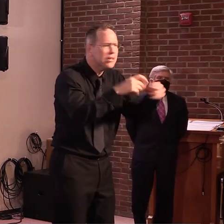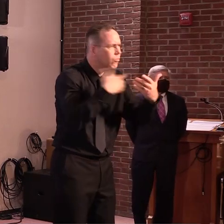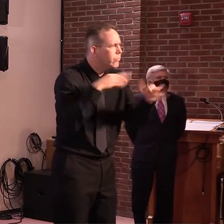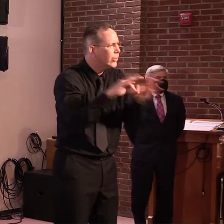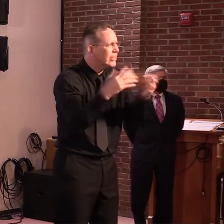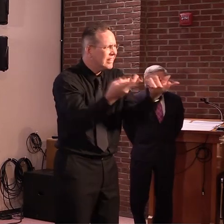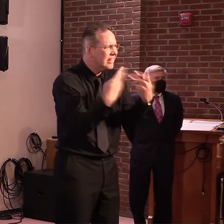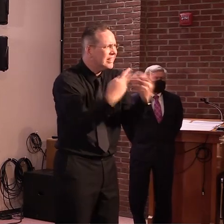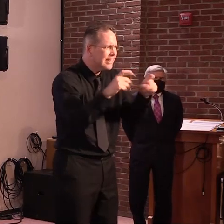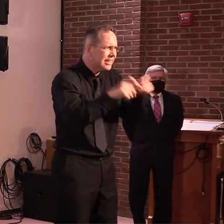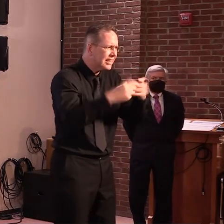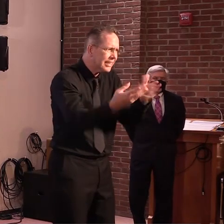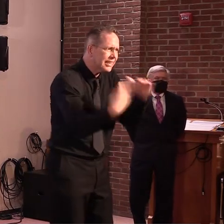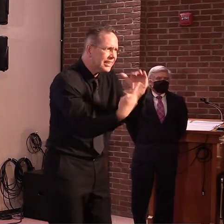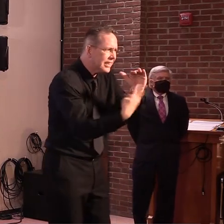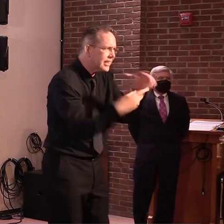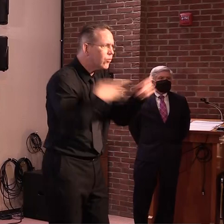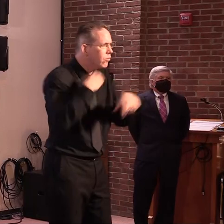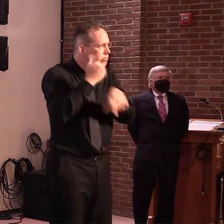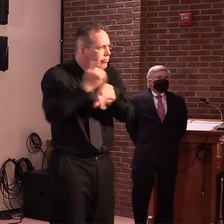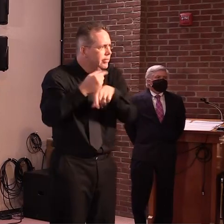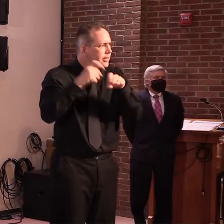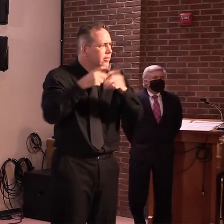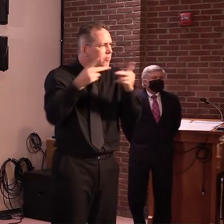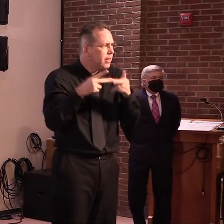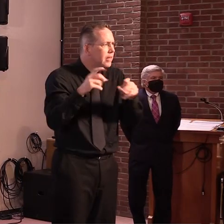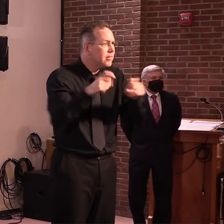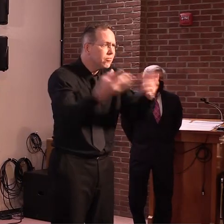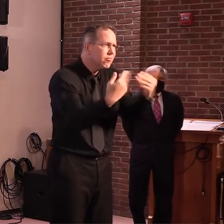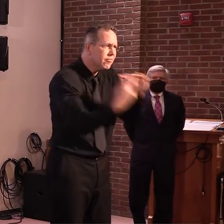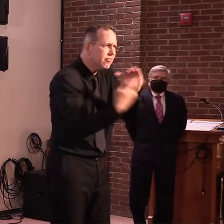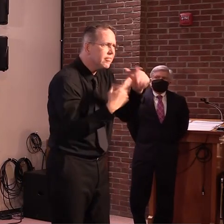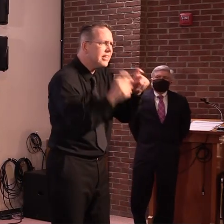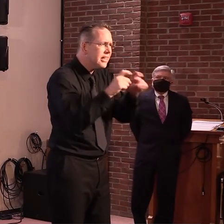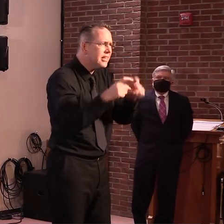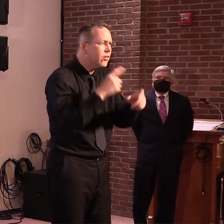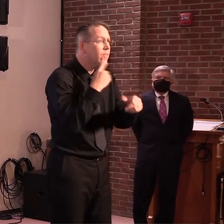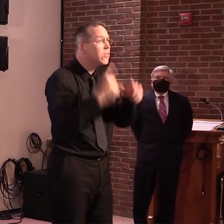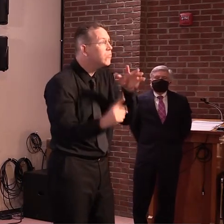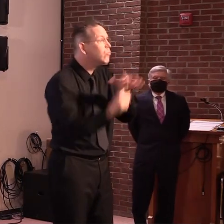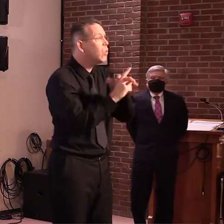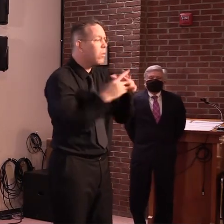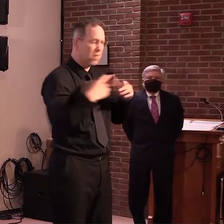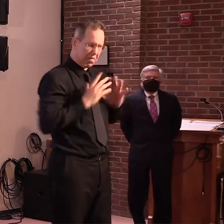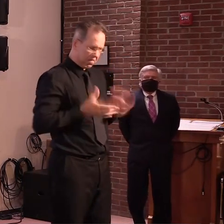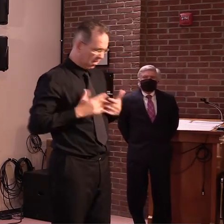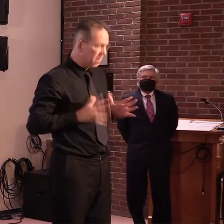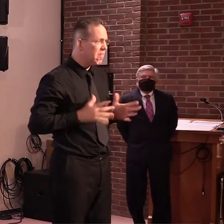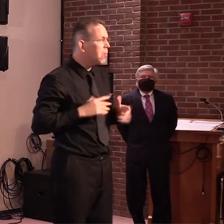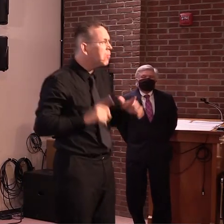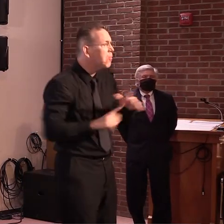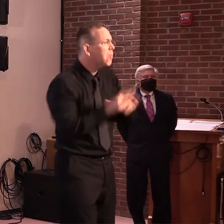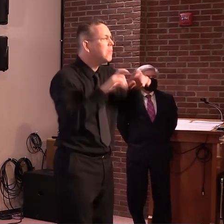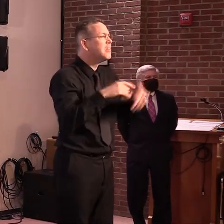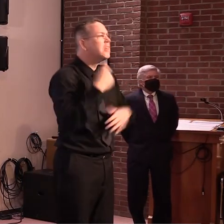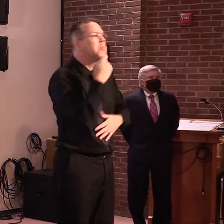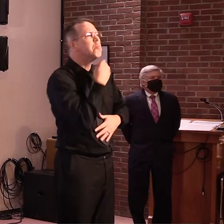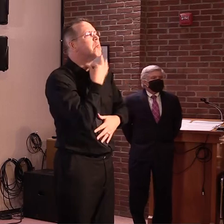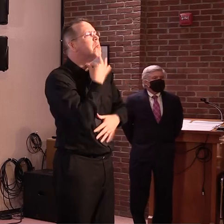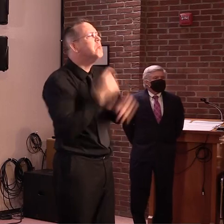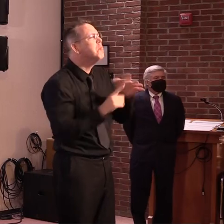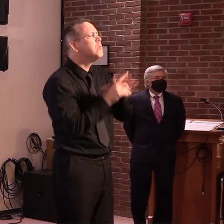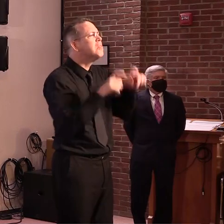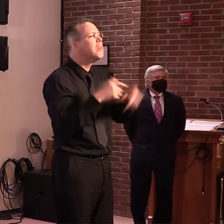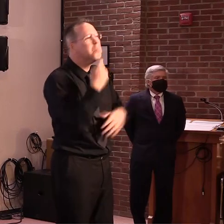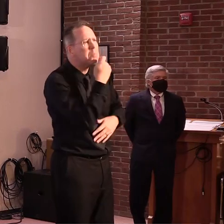people across the state for weeks now, and we're seeing a percent positivity rate in the